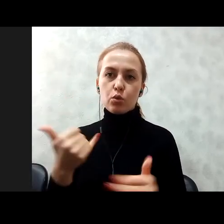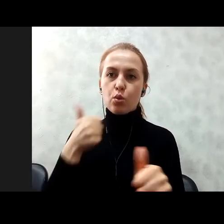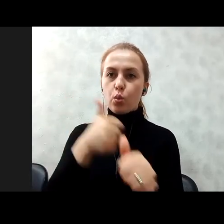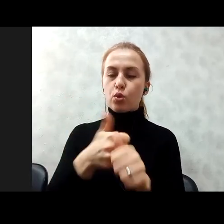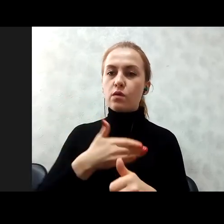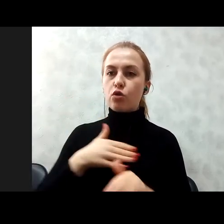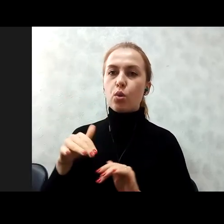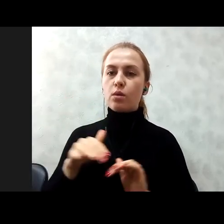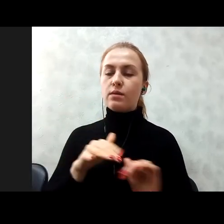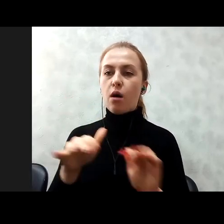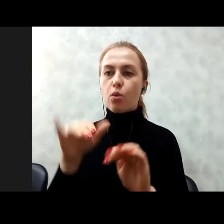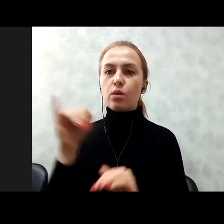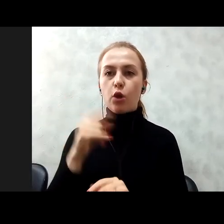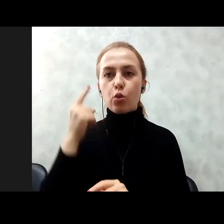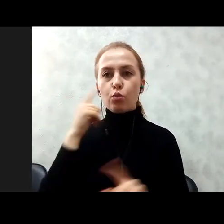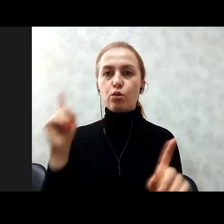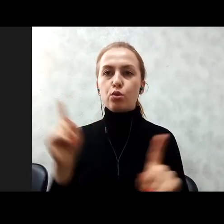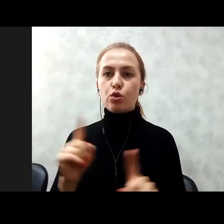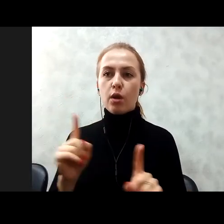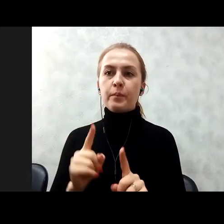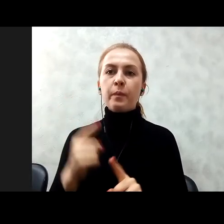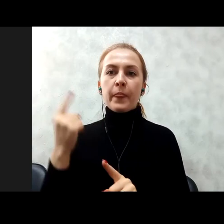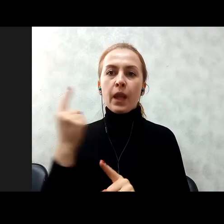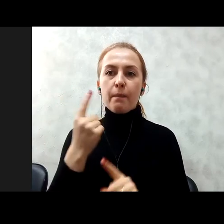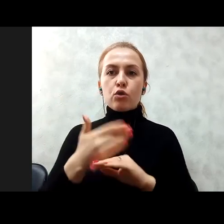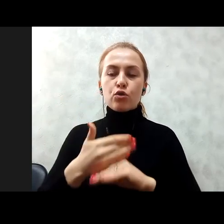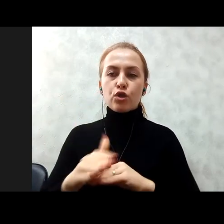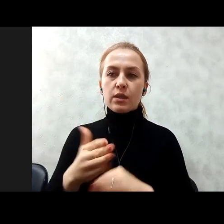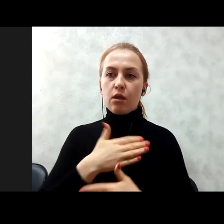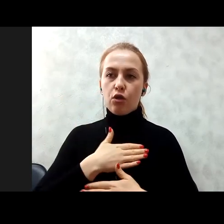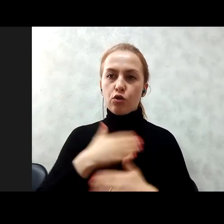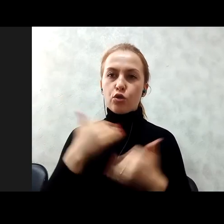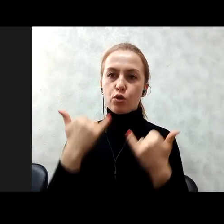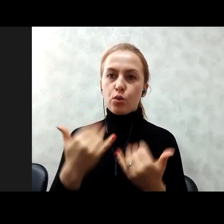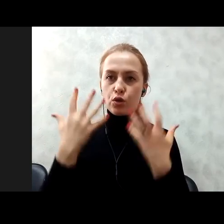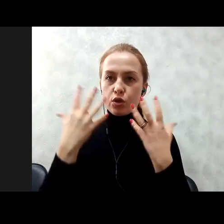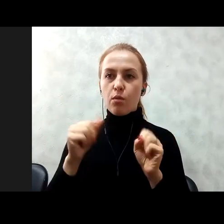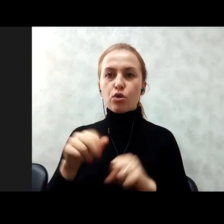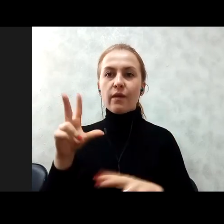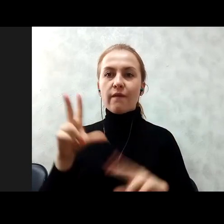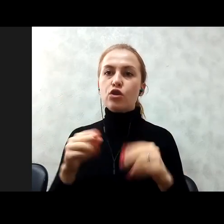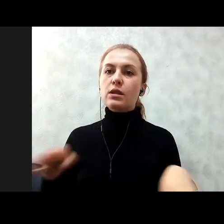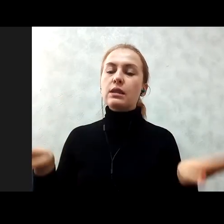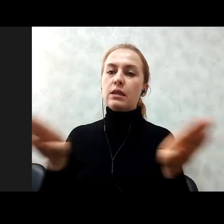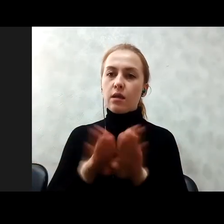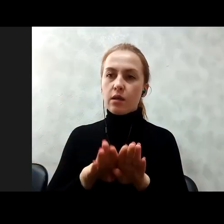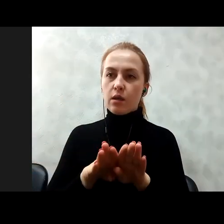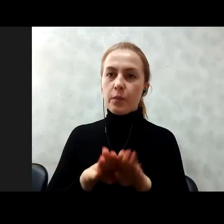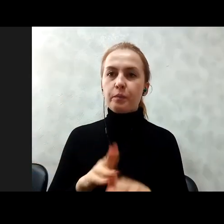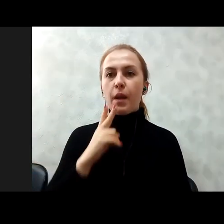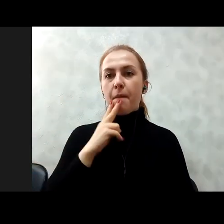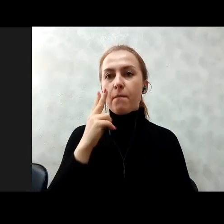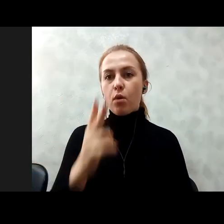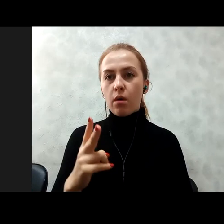contact me. And I would also like to thank Harold for moderating this discussion. Thank